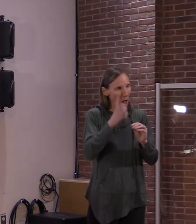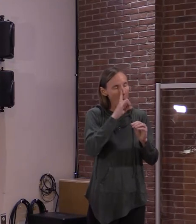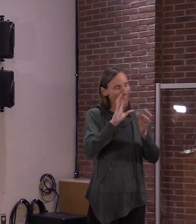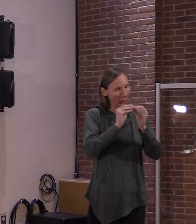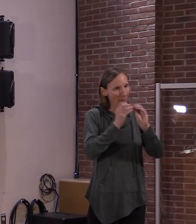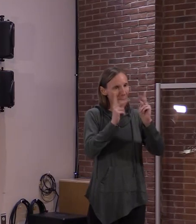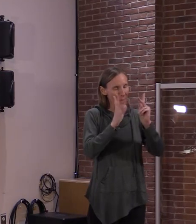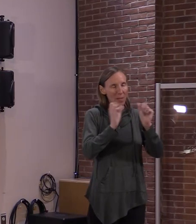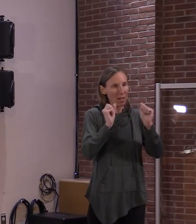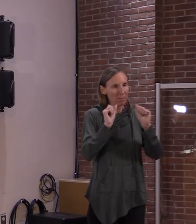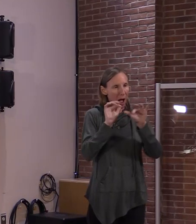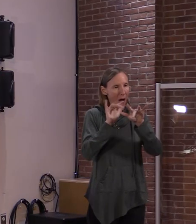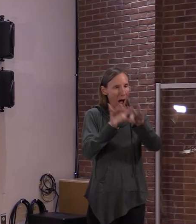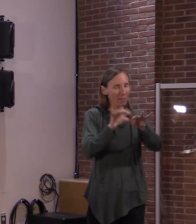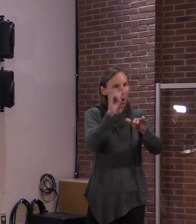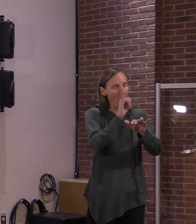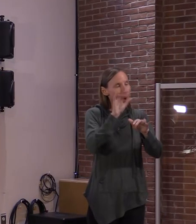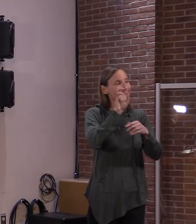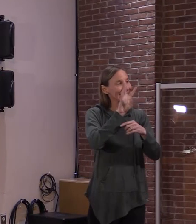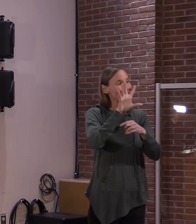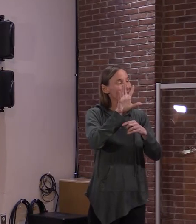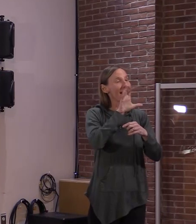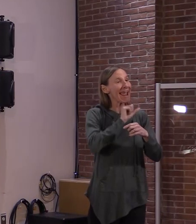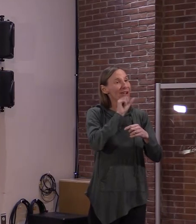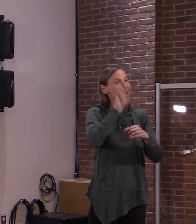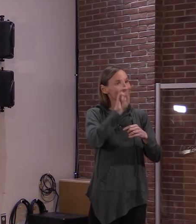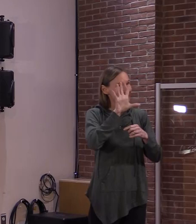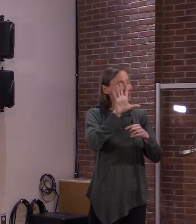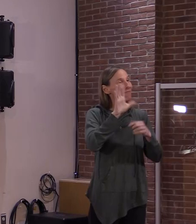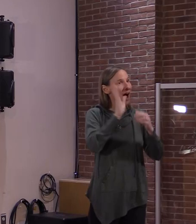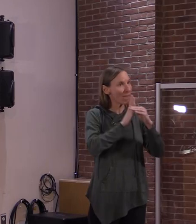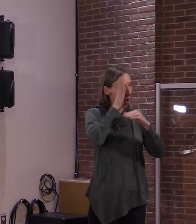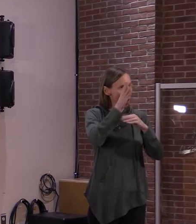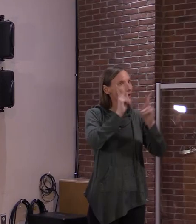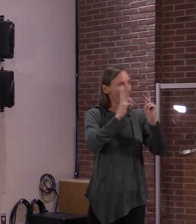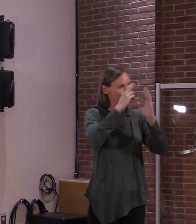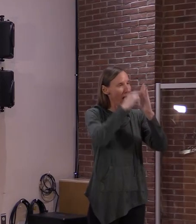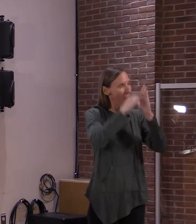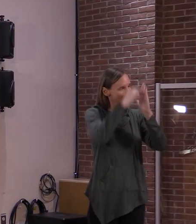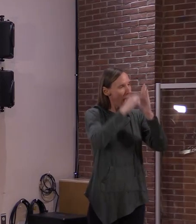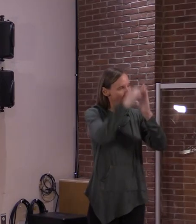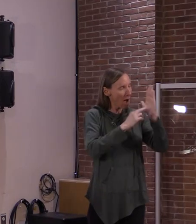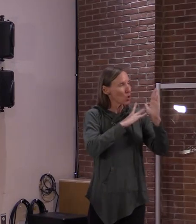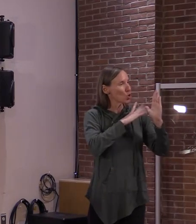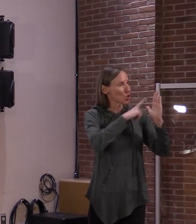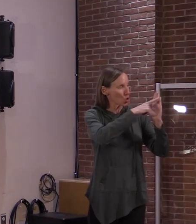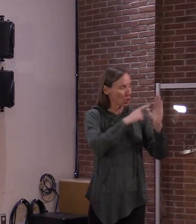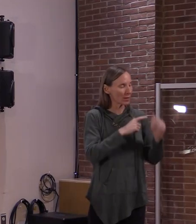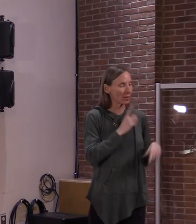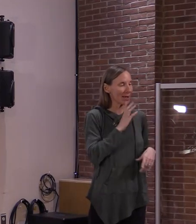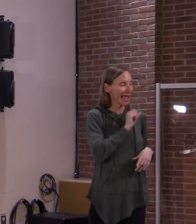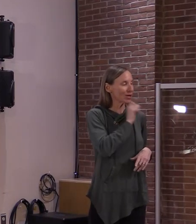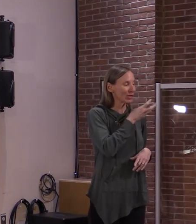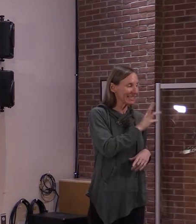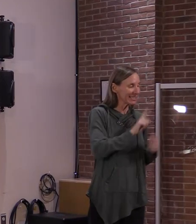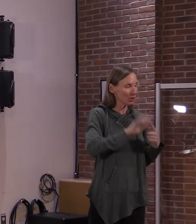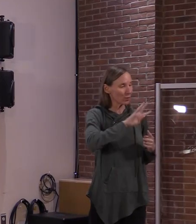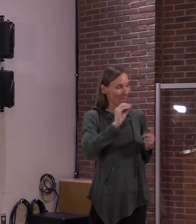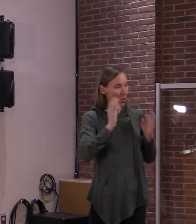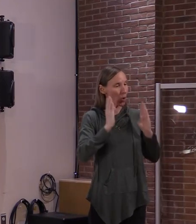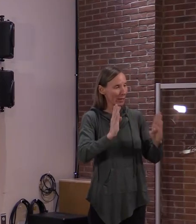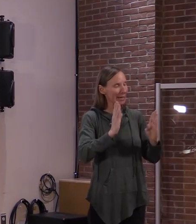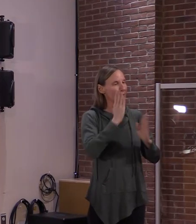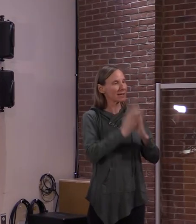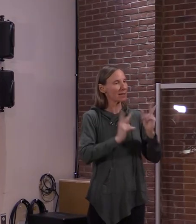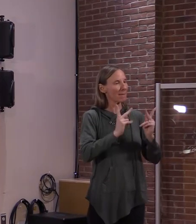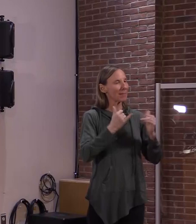turnout, 65 plus. And then when you go from 16 to 40, there's a good chance those people may still